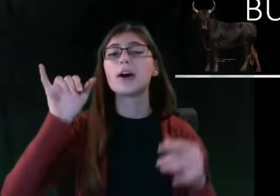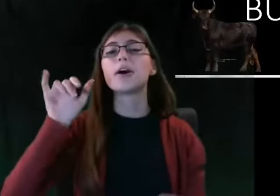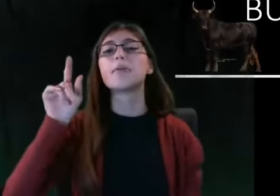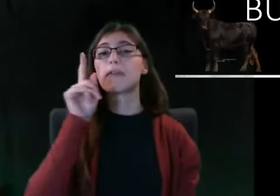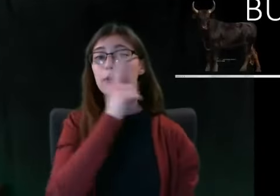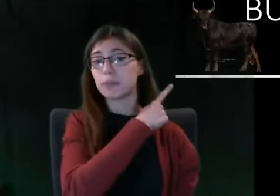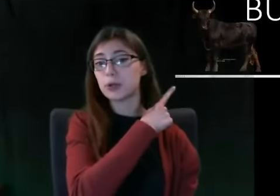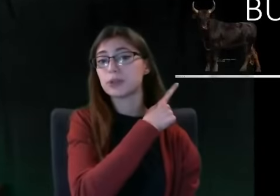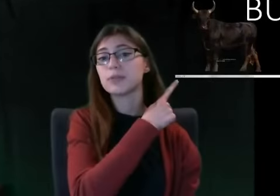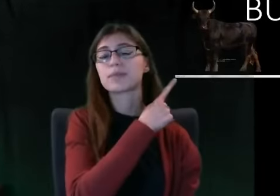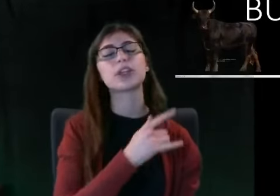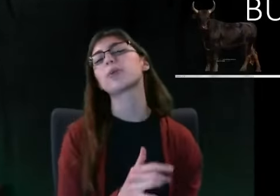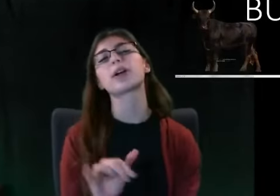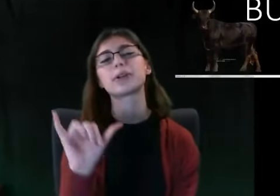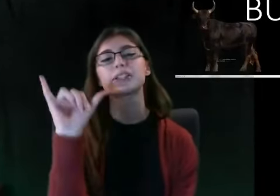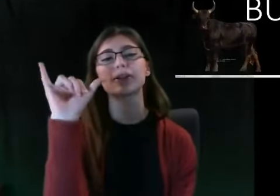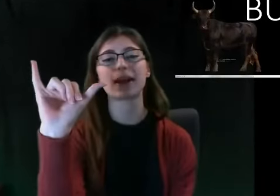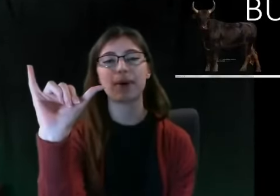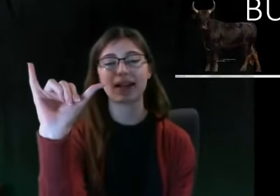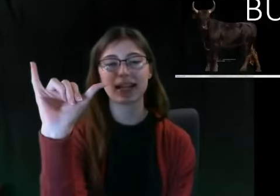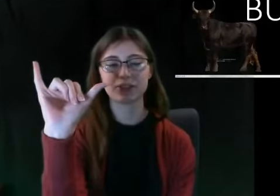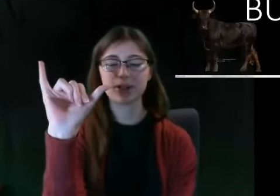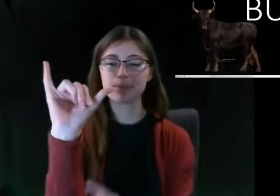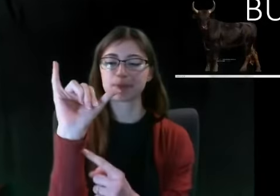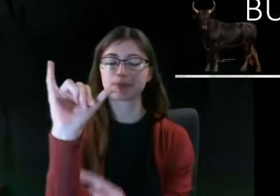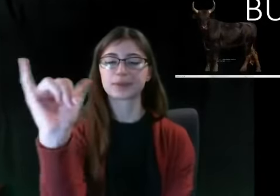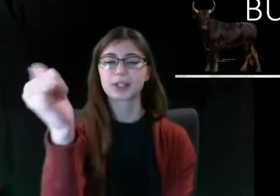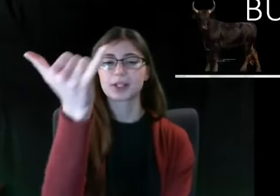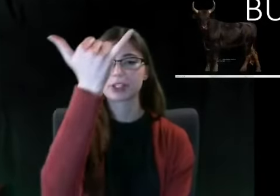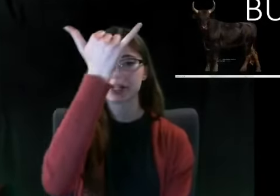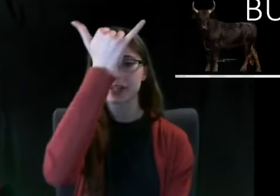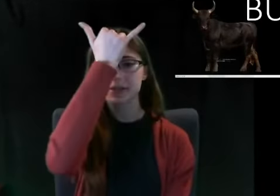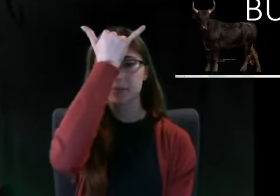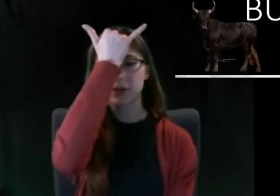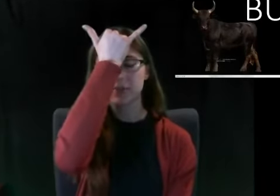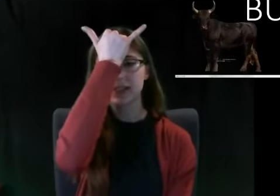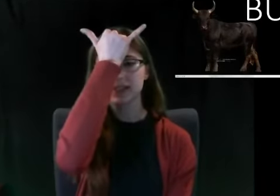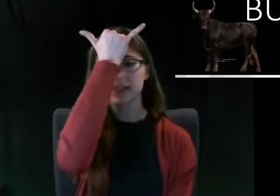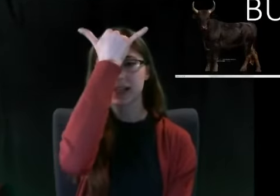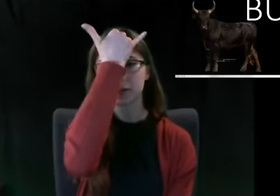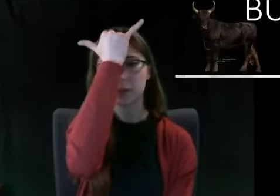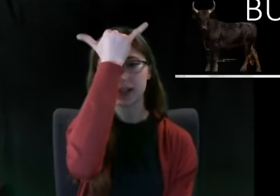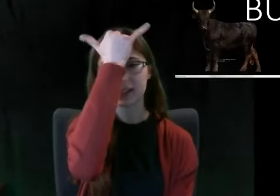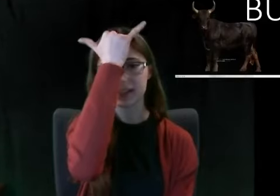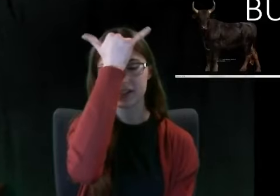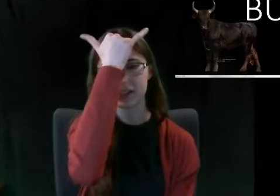But for bull, you are going to do a Y hand shape, turn it palm in, and wiggle it across your